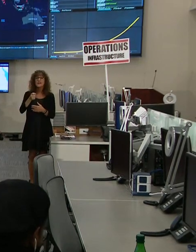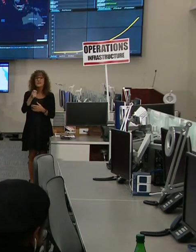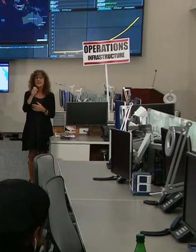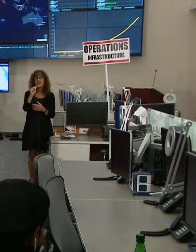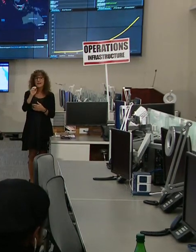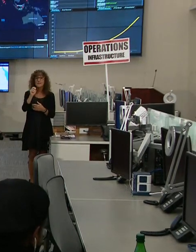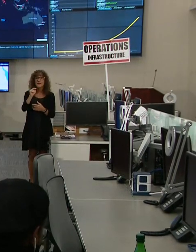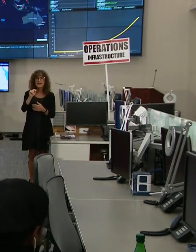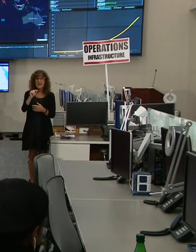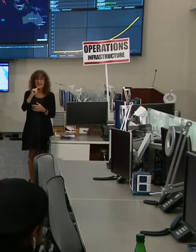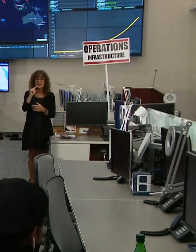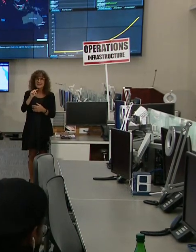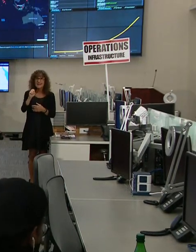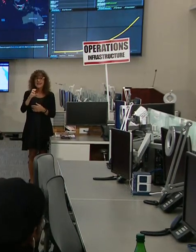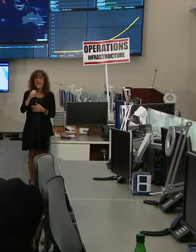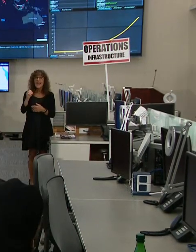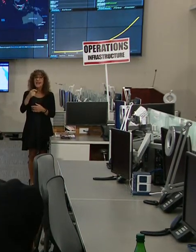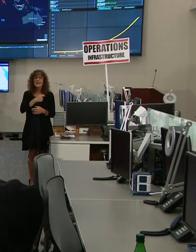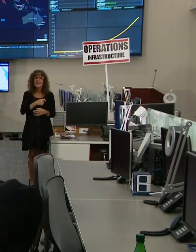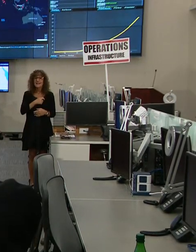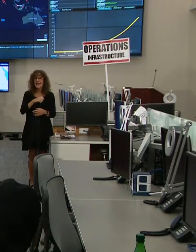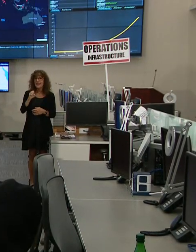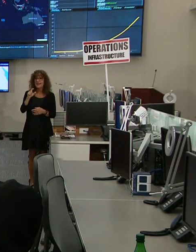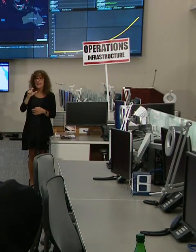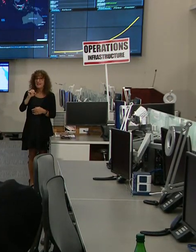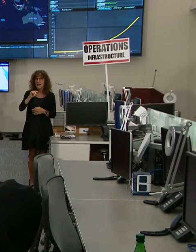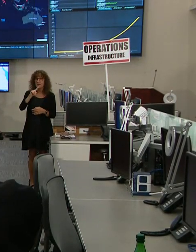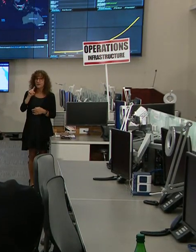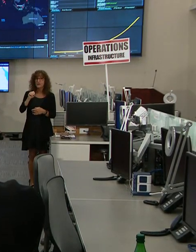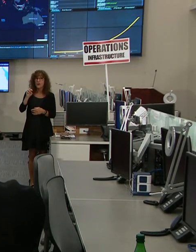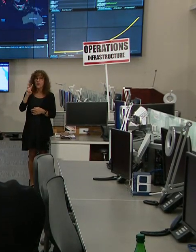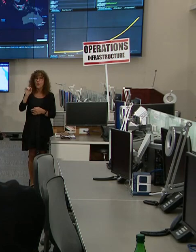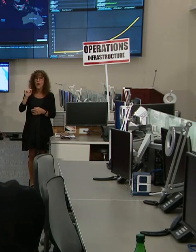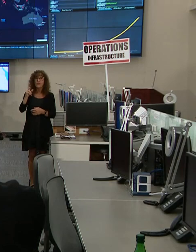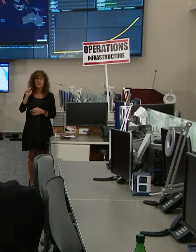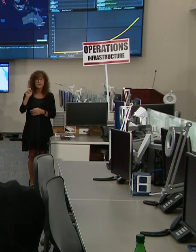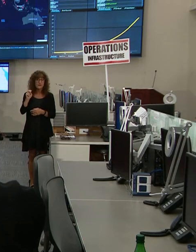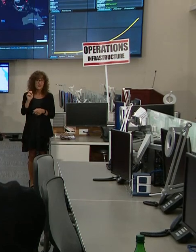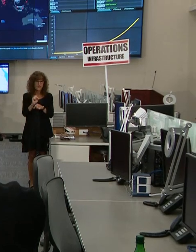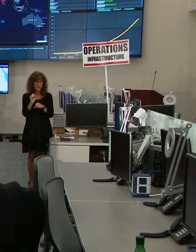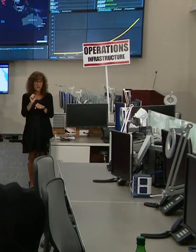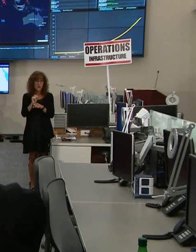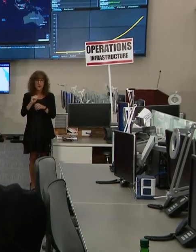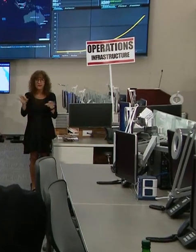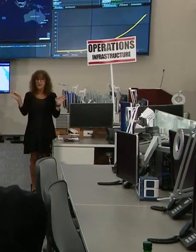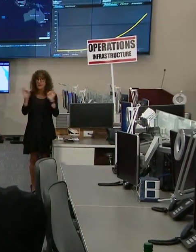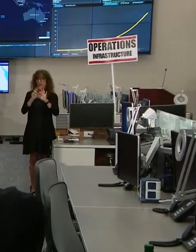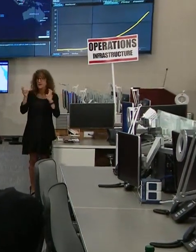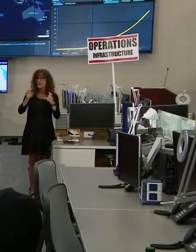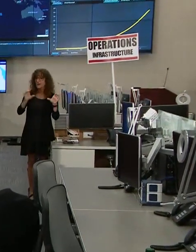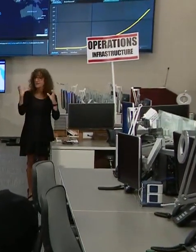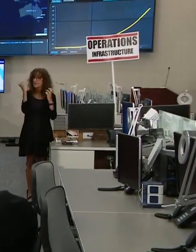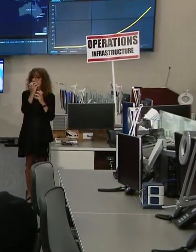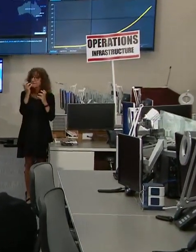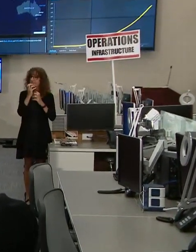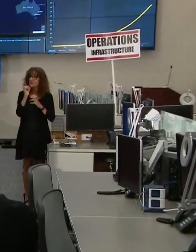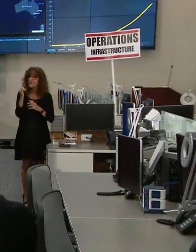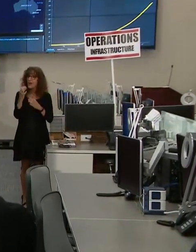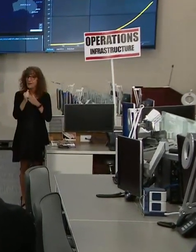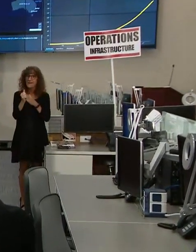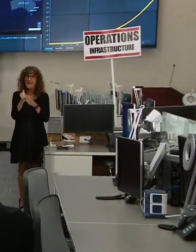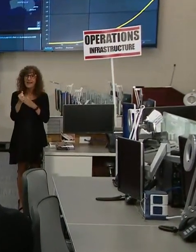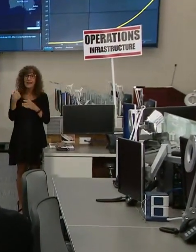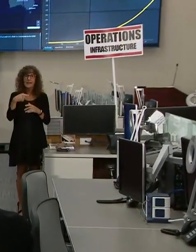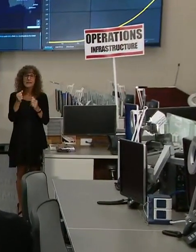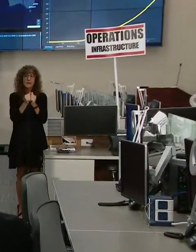Lamazny, and also Delegate Alonzo Washington for working on these important issues for us. They're doing an amazing job in leading us, along